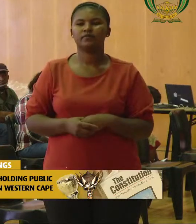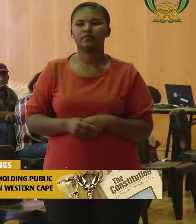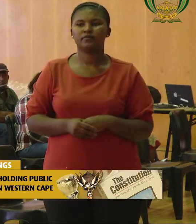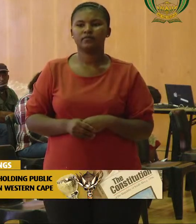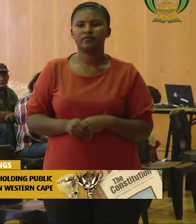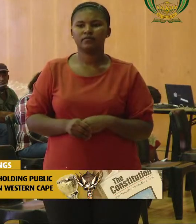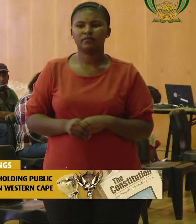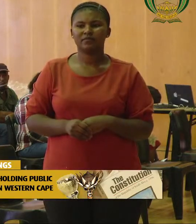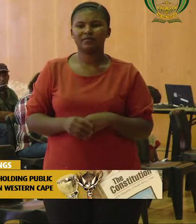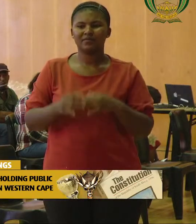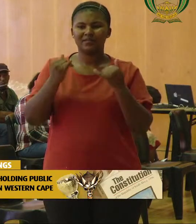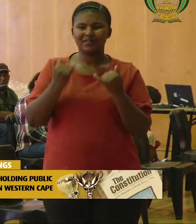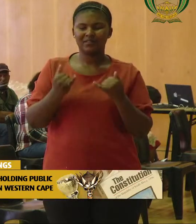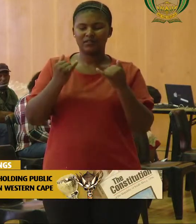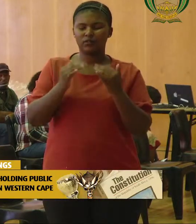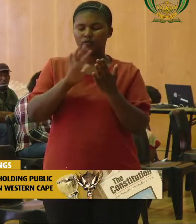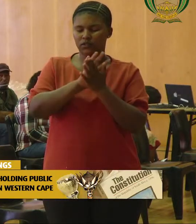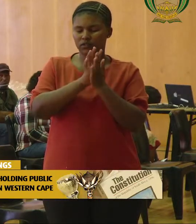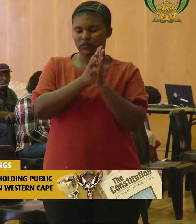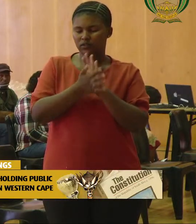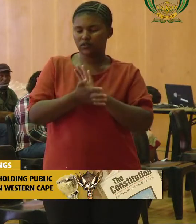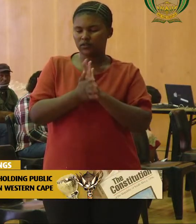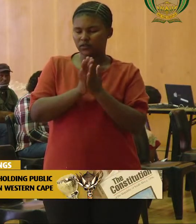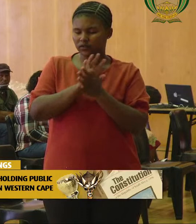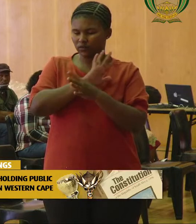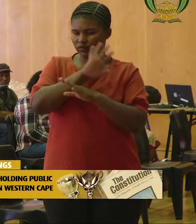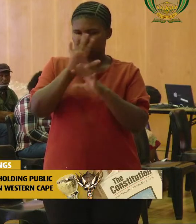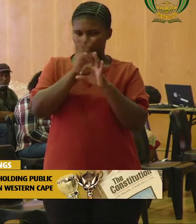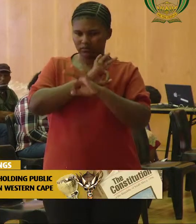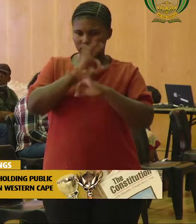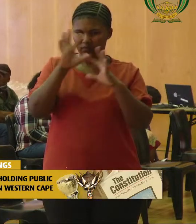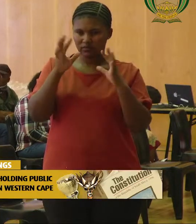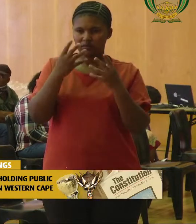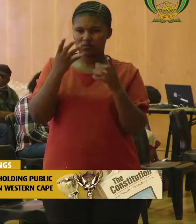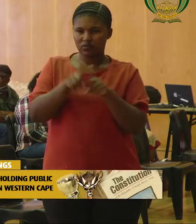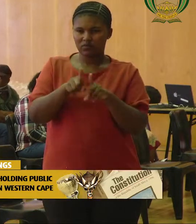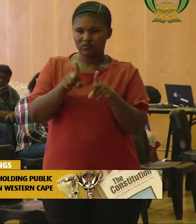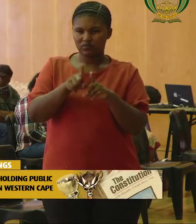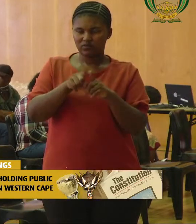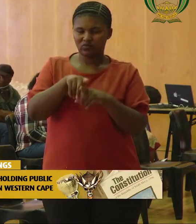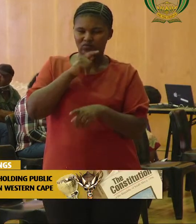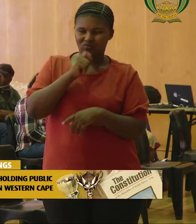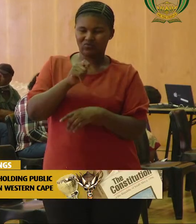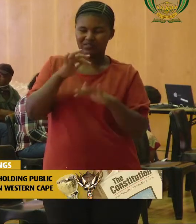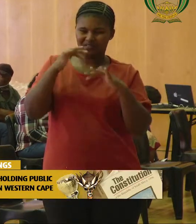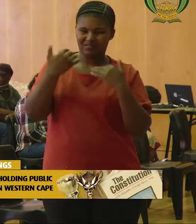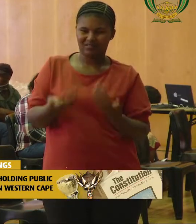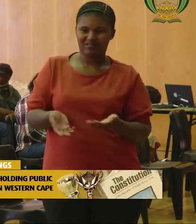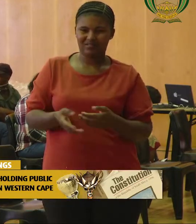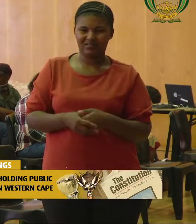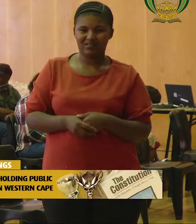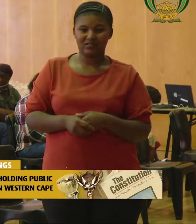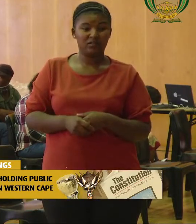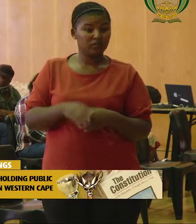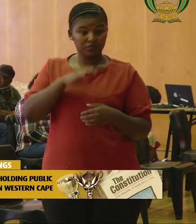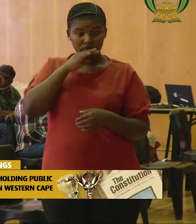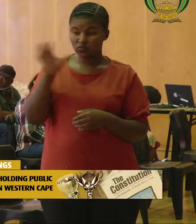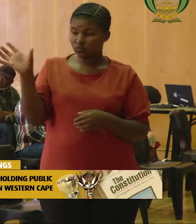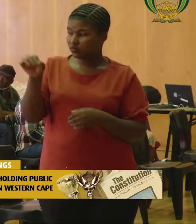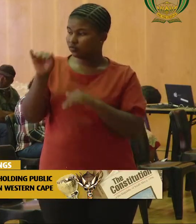ngokungcola kwepali kakhulu. Wonke umuntu obona ingathi unemalana anayo uyahamba